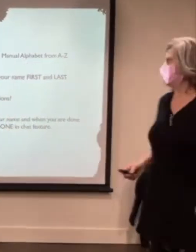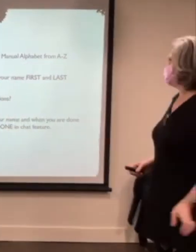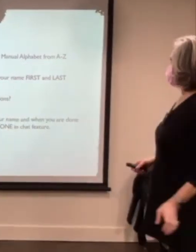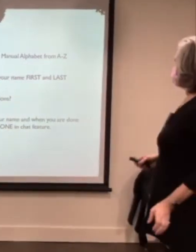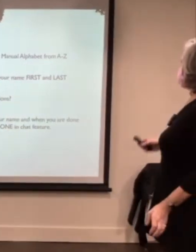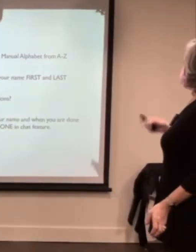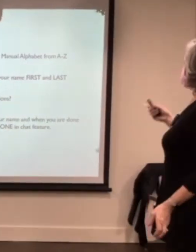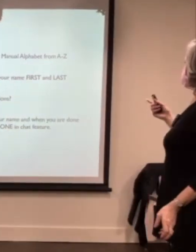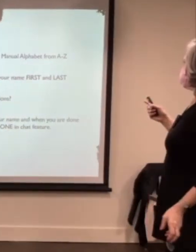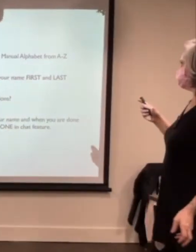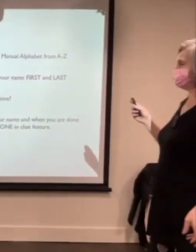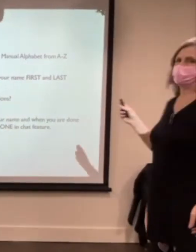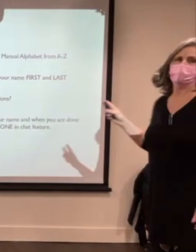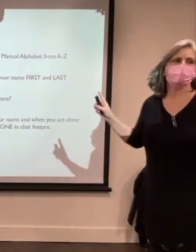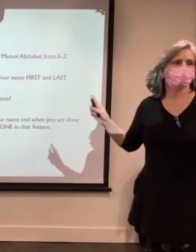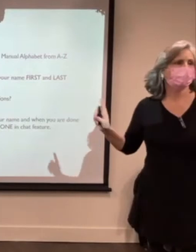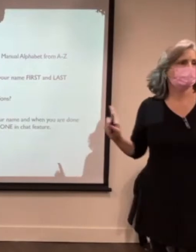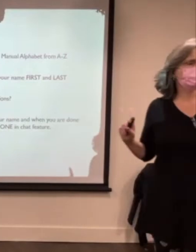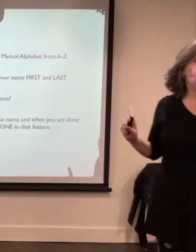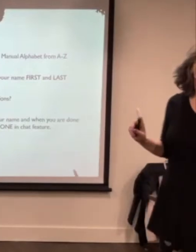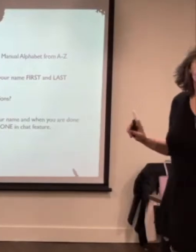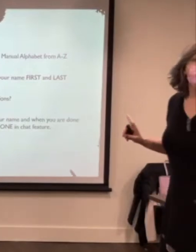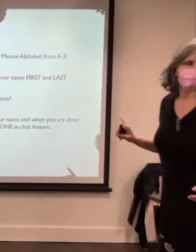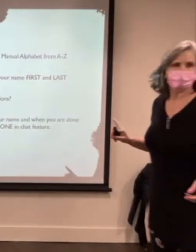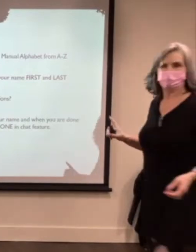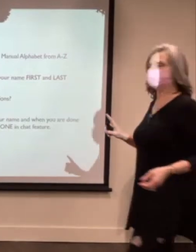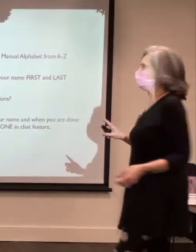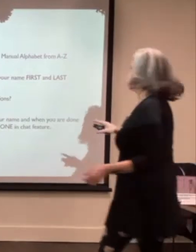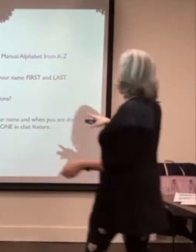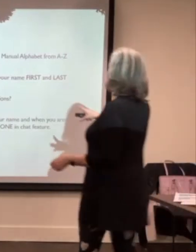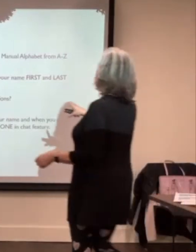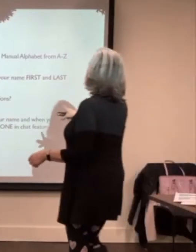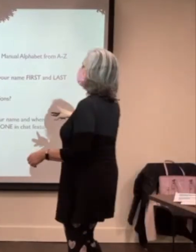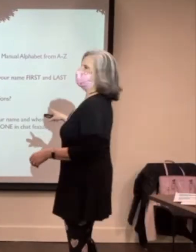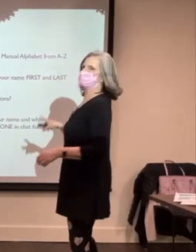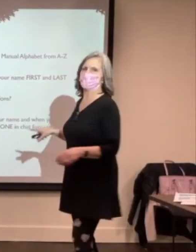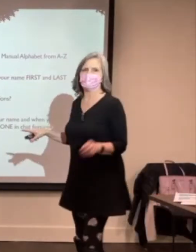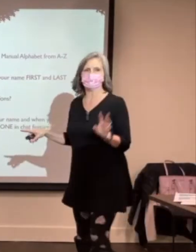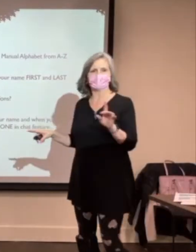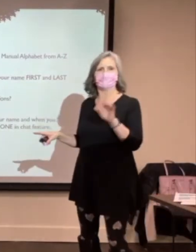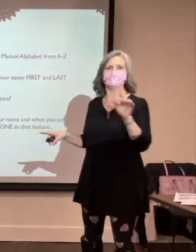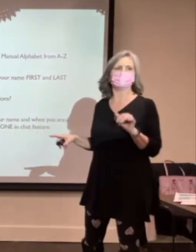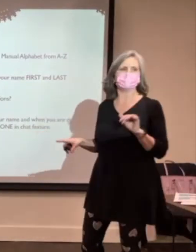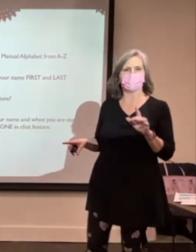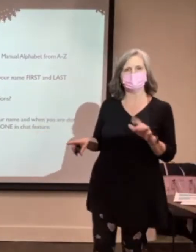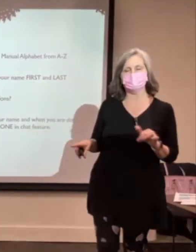Okay, so I did actually have this written so when I was doing it on virtual Zoom. So when you're finished practicing at home, you can sign